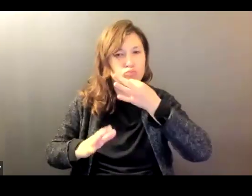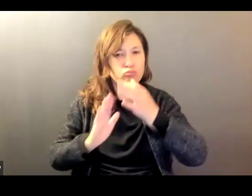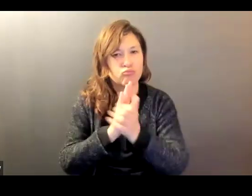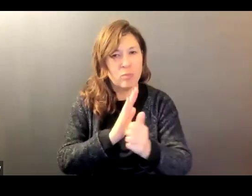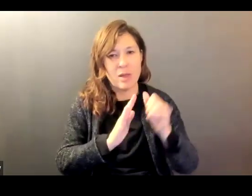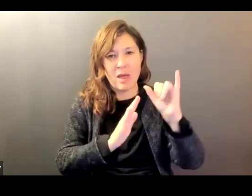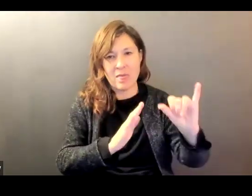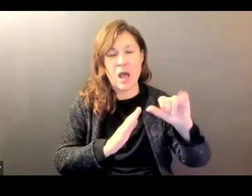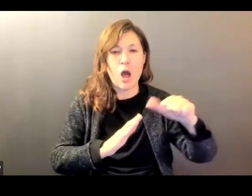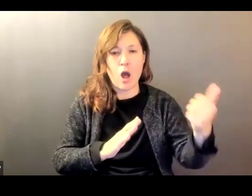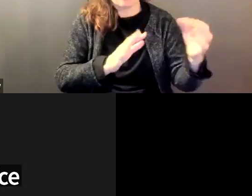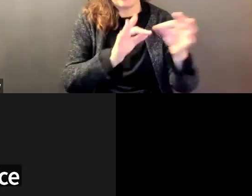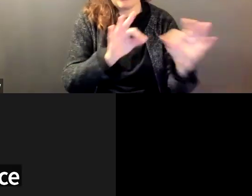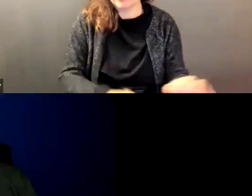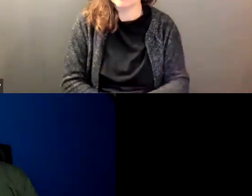program. Right.